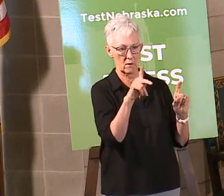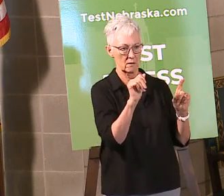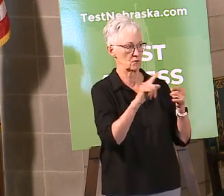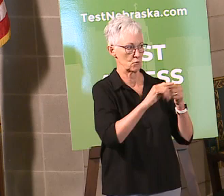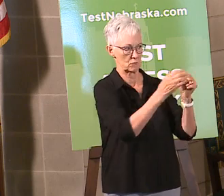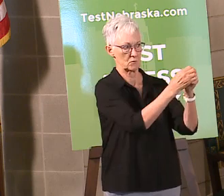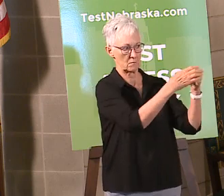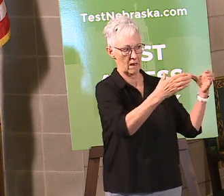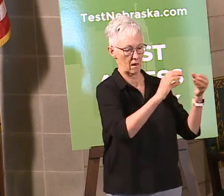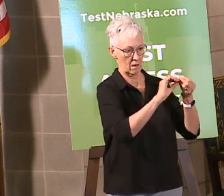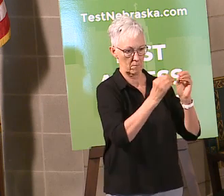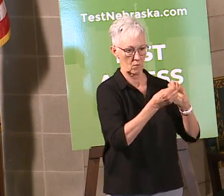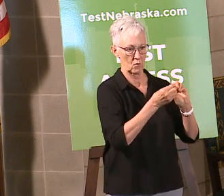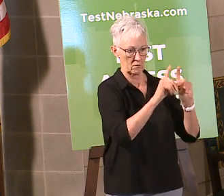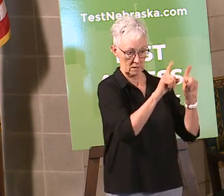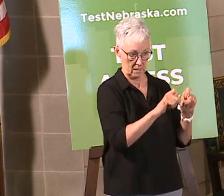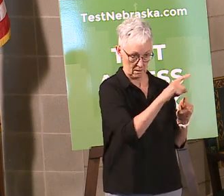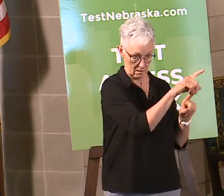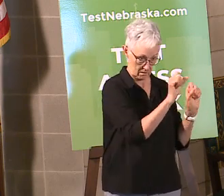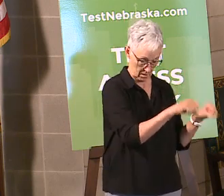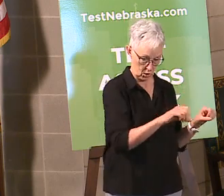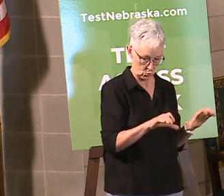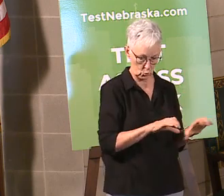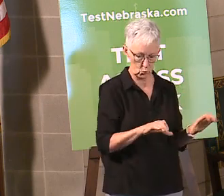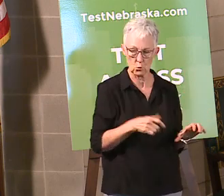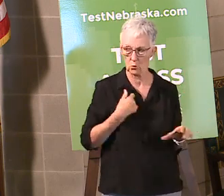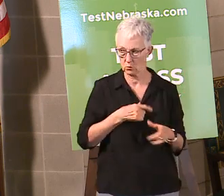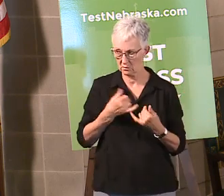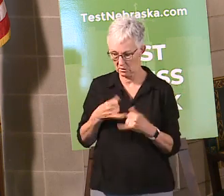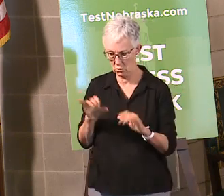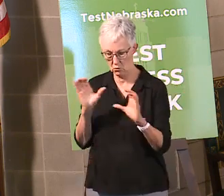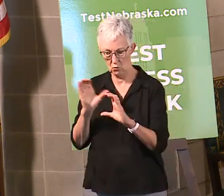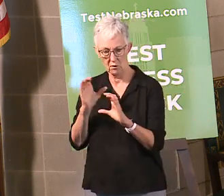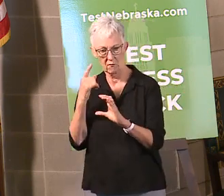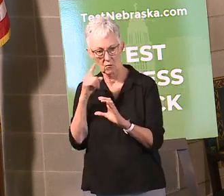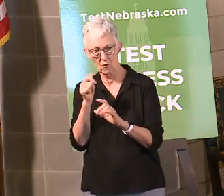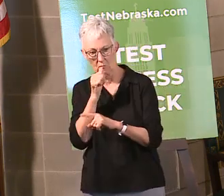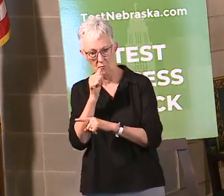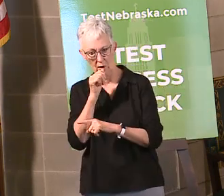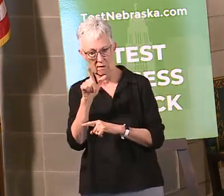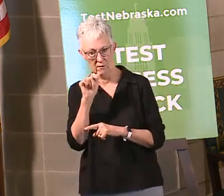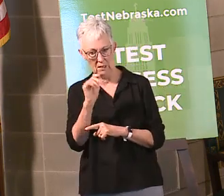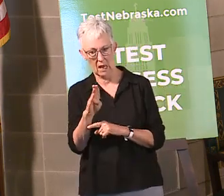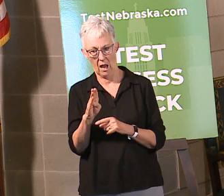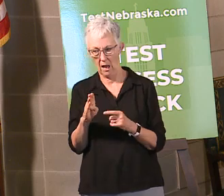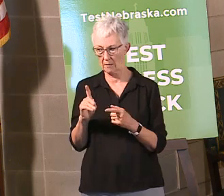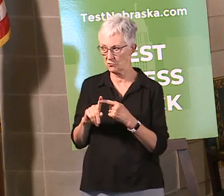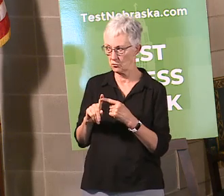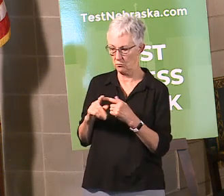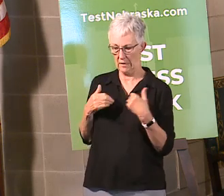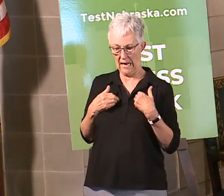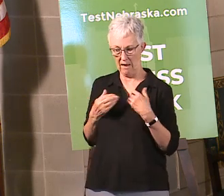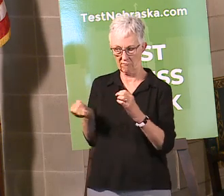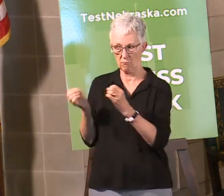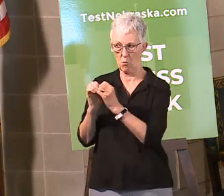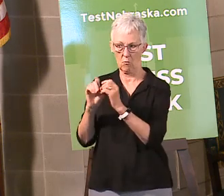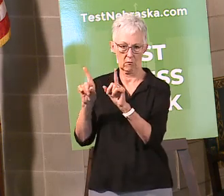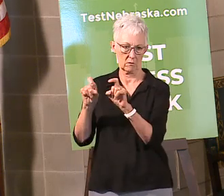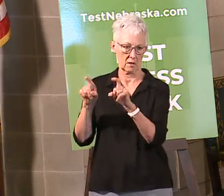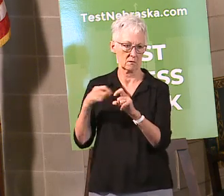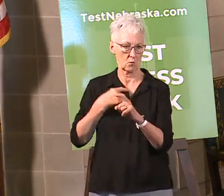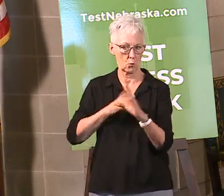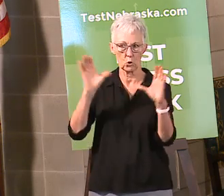to expand their capacity. We continue to look for other sources, how we can do that as well through the vendors that we can get. So I